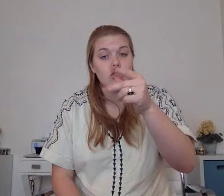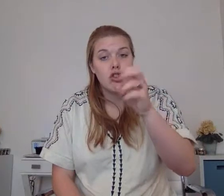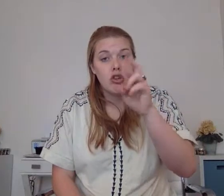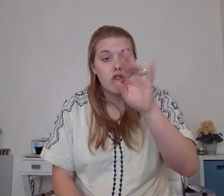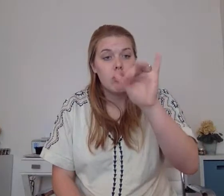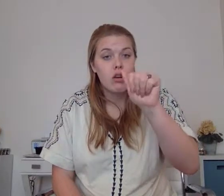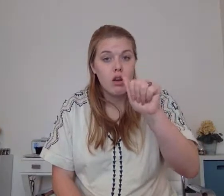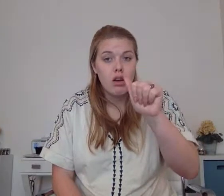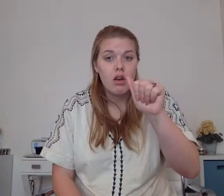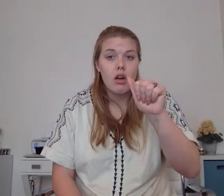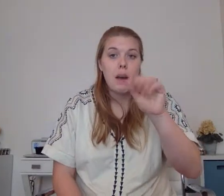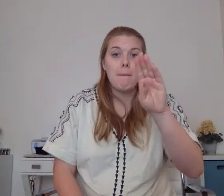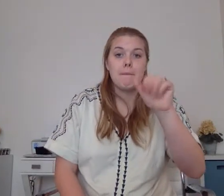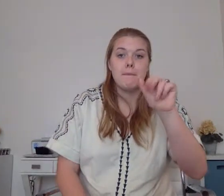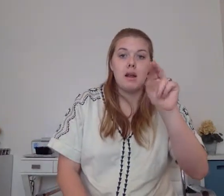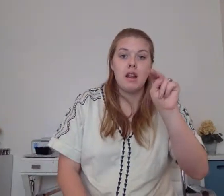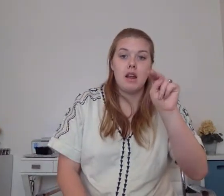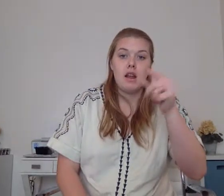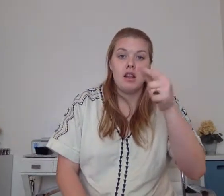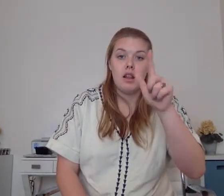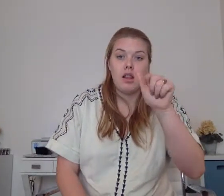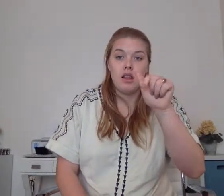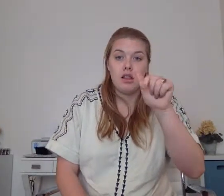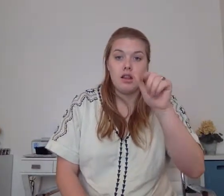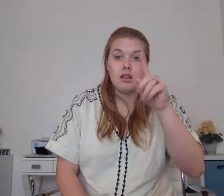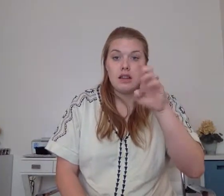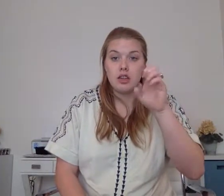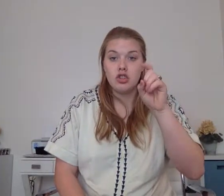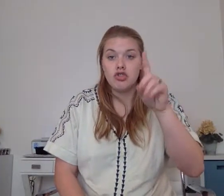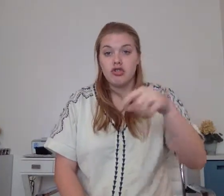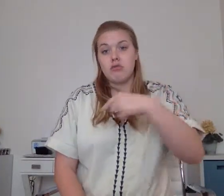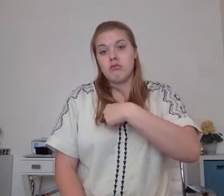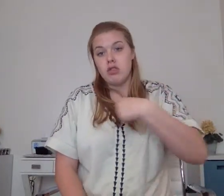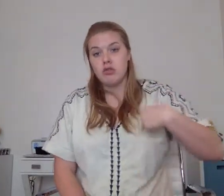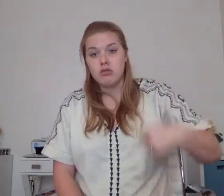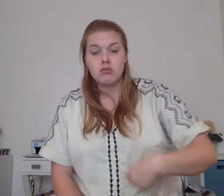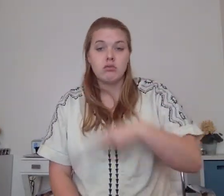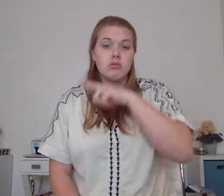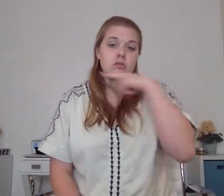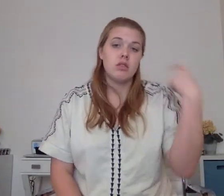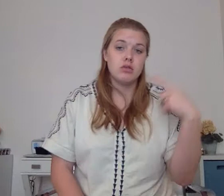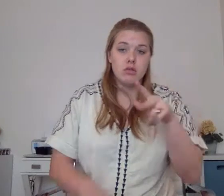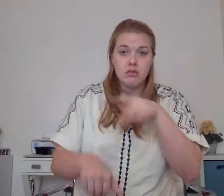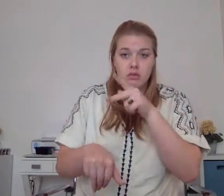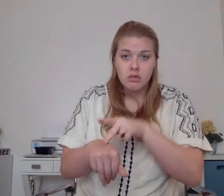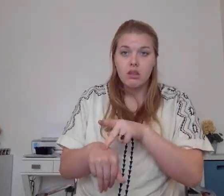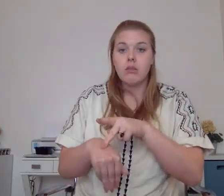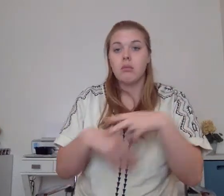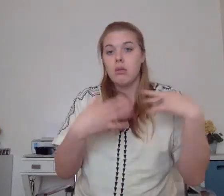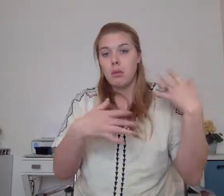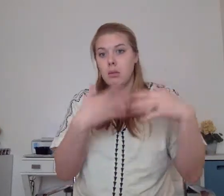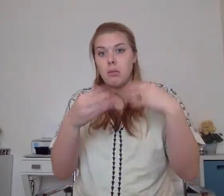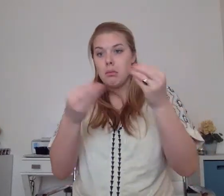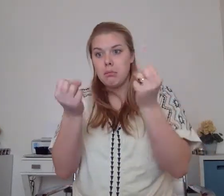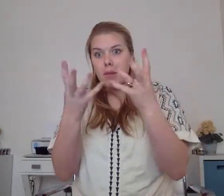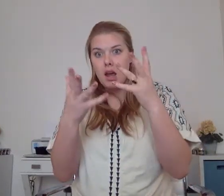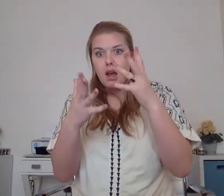Pakistan, Bangladesh, Philippines, China, Venezuela, Russia. And we would smile at each other in sympathy,